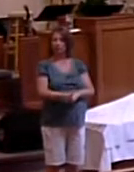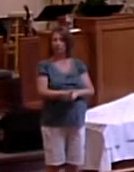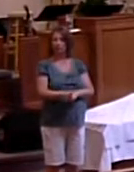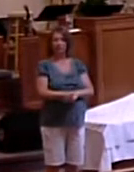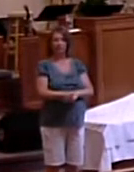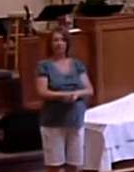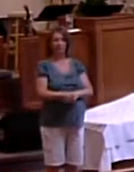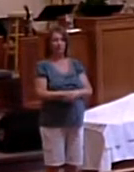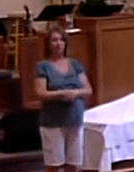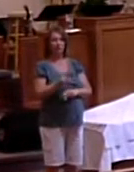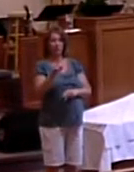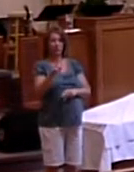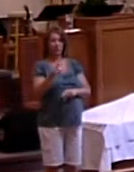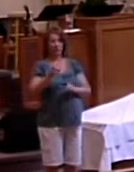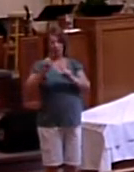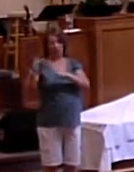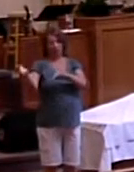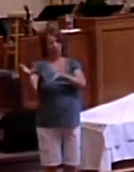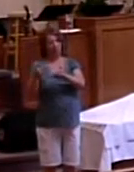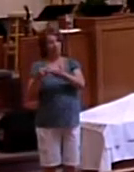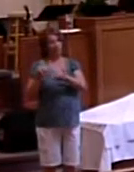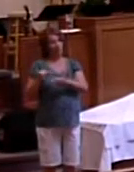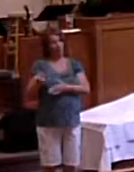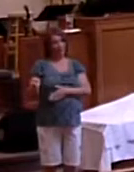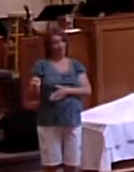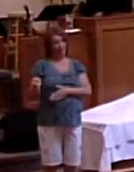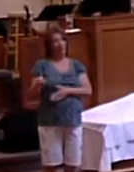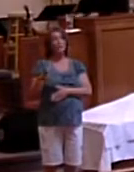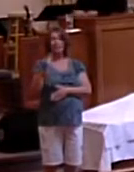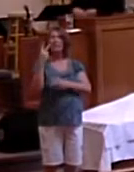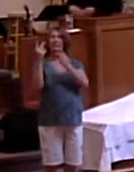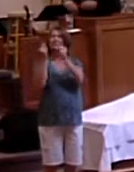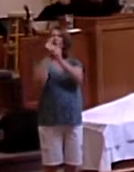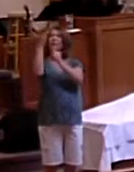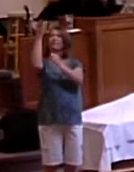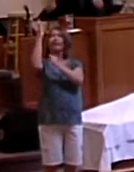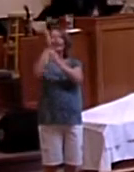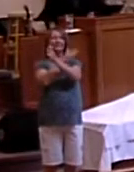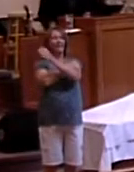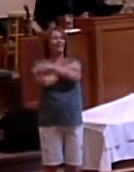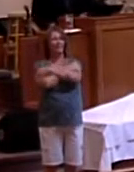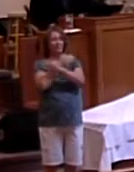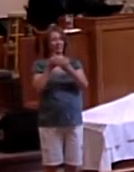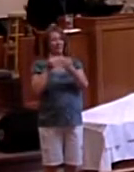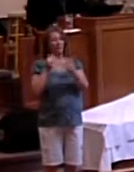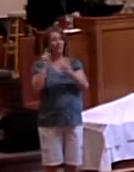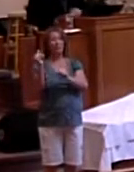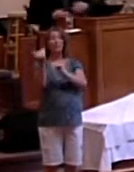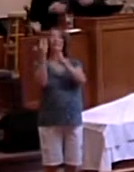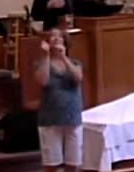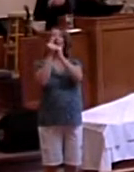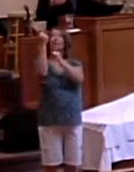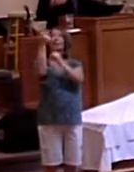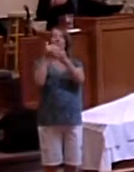that you have visited before. You have visited the arms of God before. You have been in His presence before, because maybe you